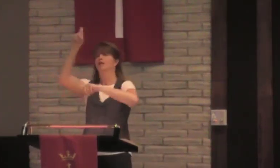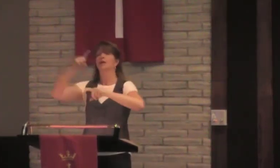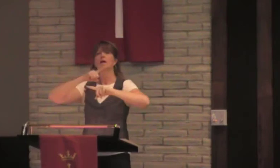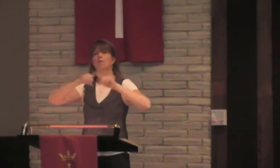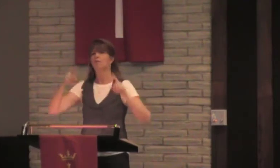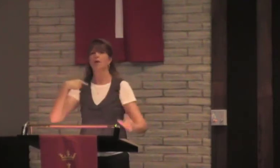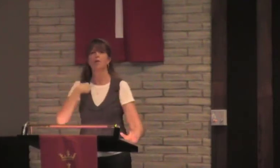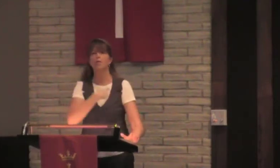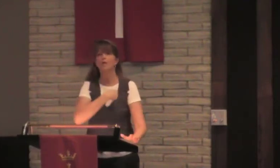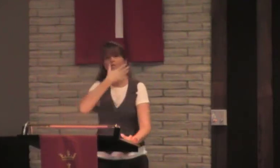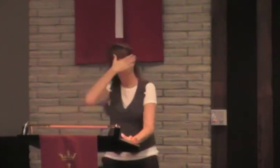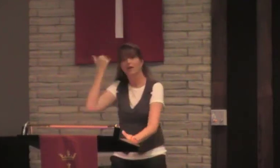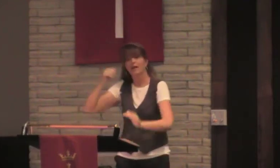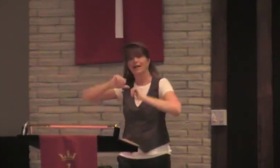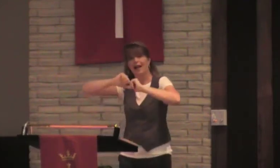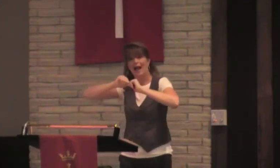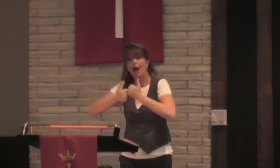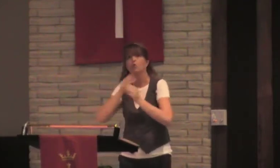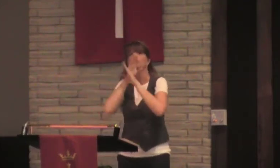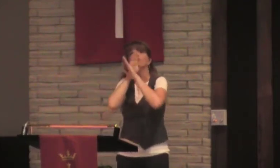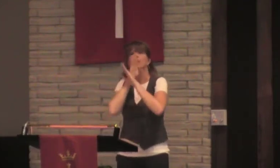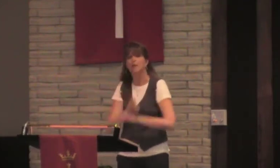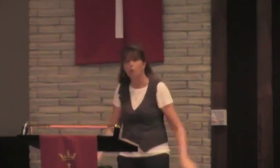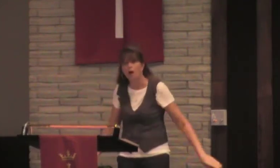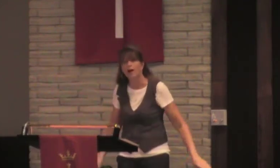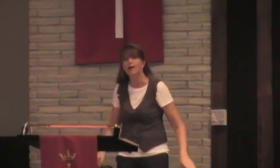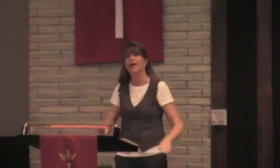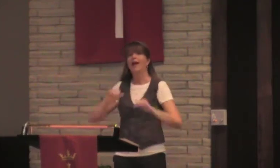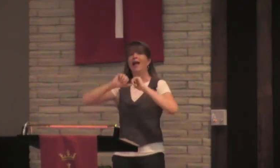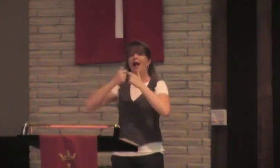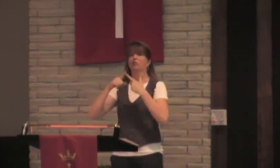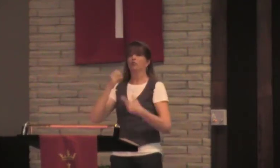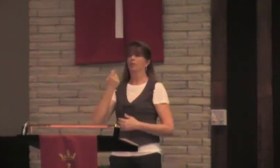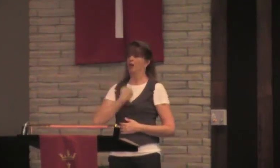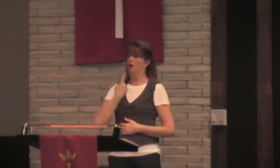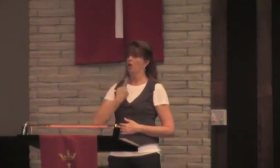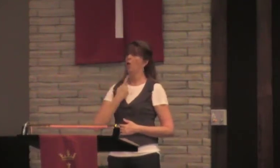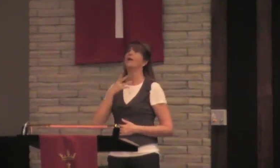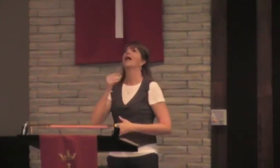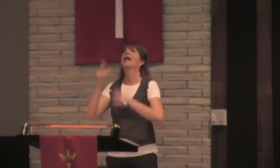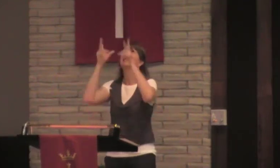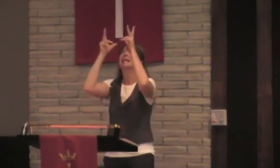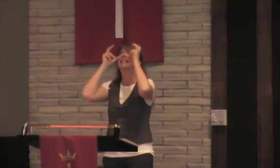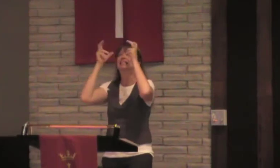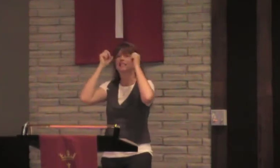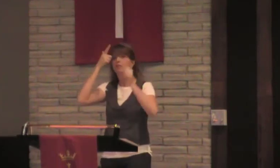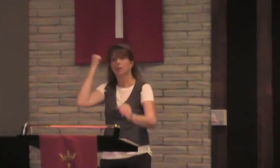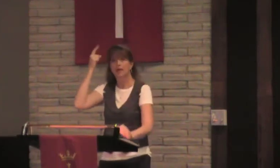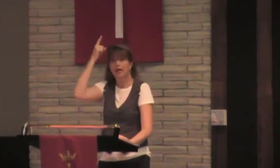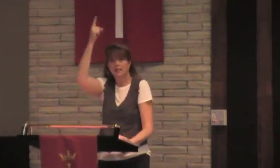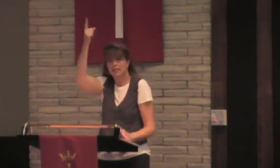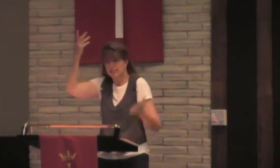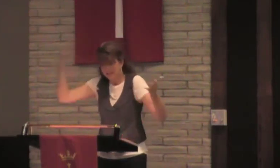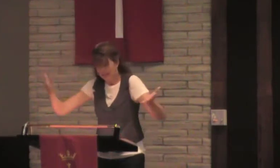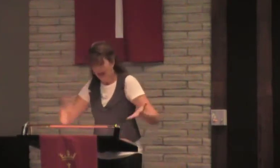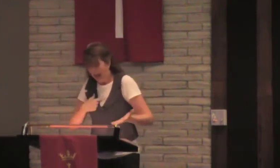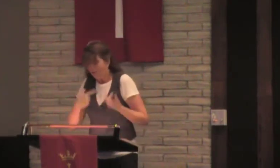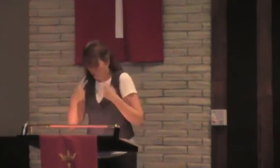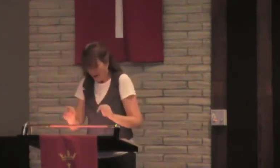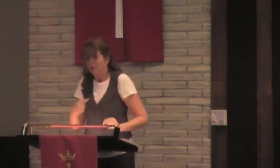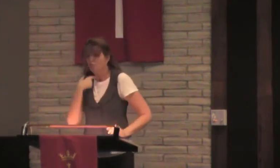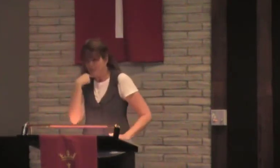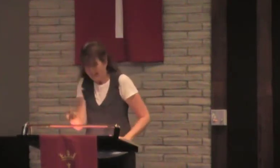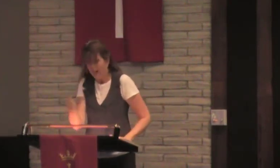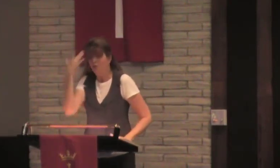have so many questions, but we forget how to be quiet and how to be alone. And